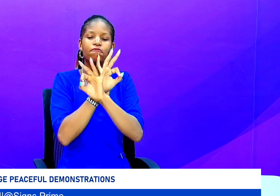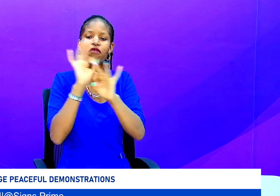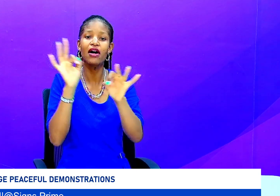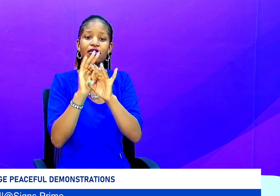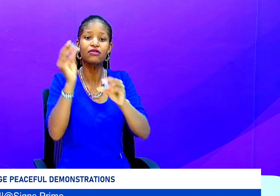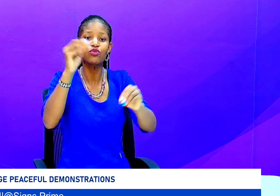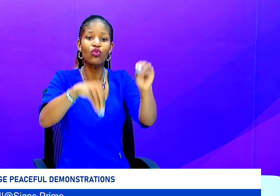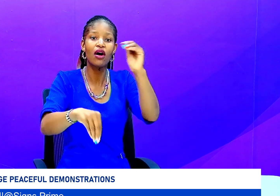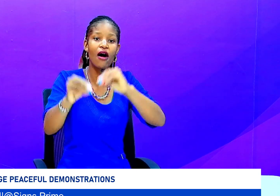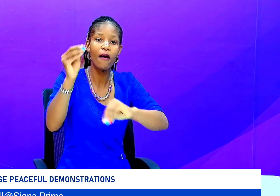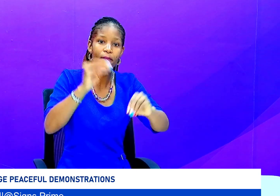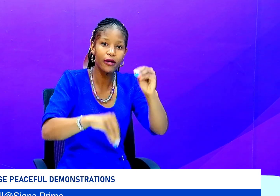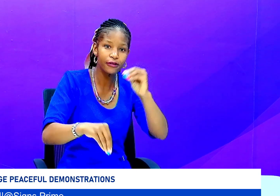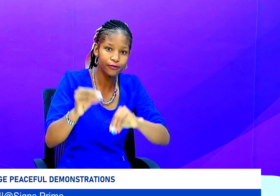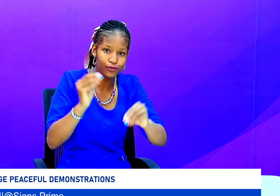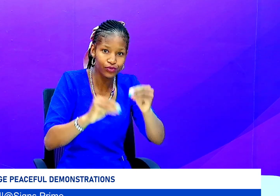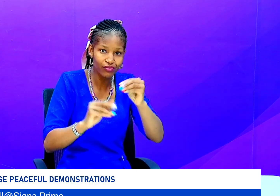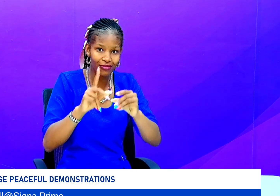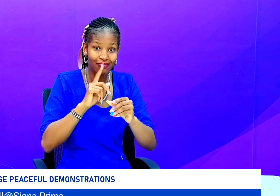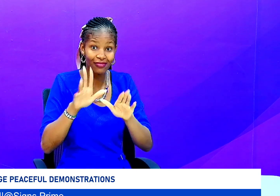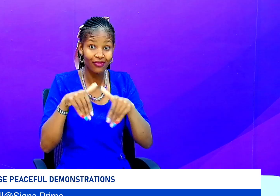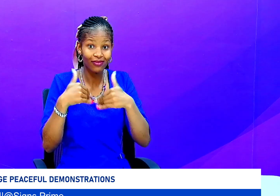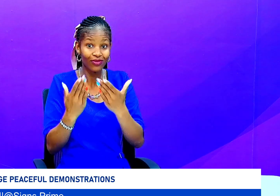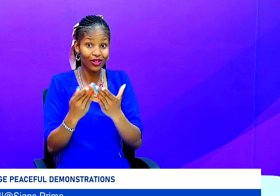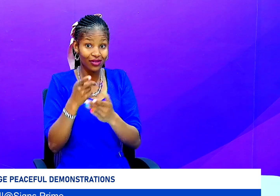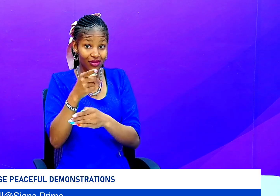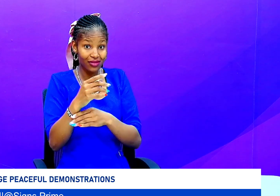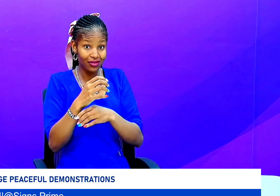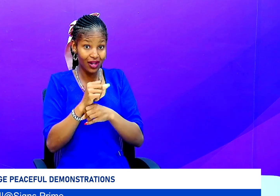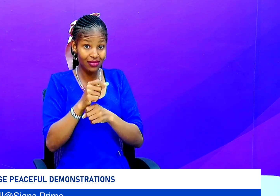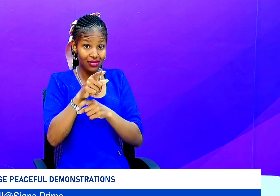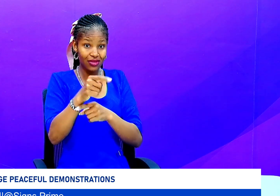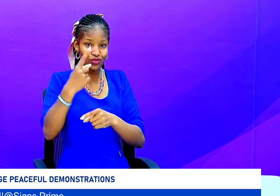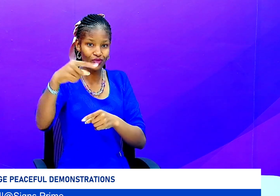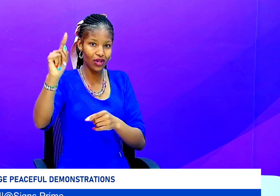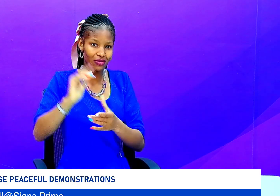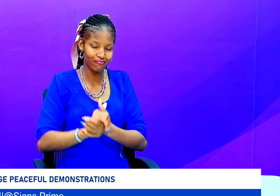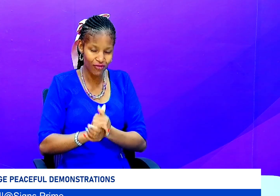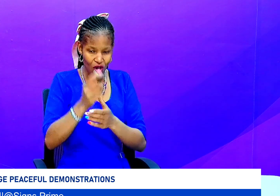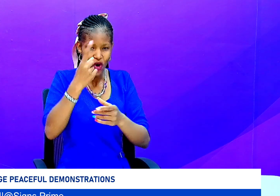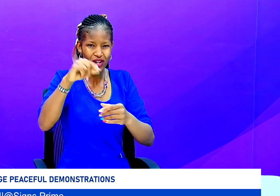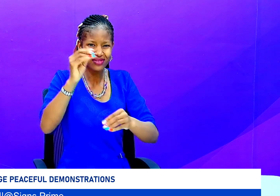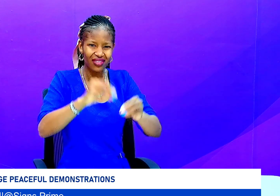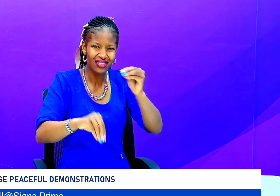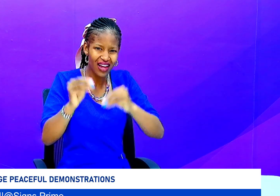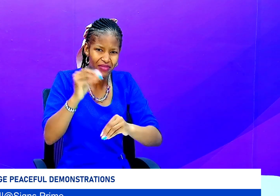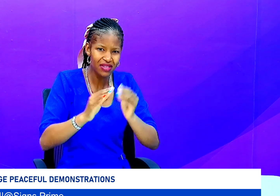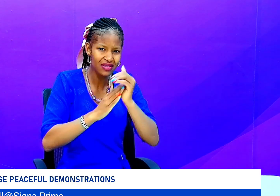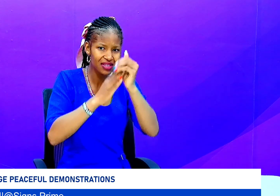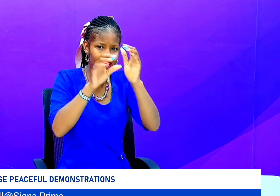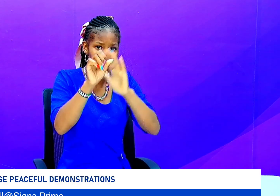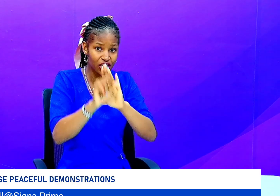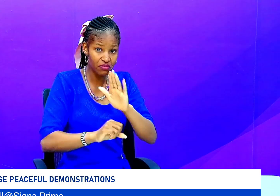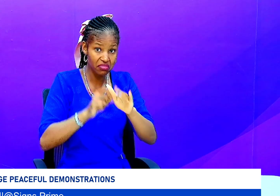They called for fresh elections, saying the tenure of the current leadership has